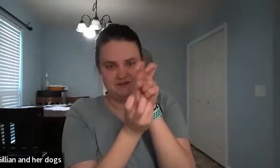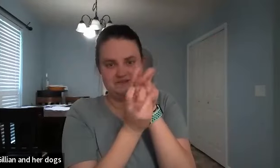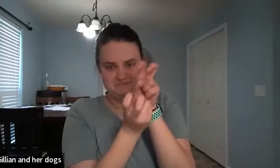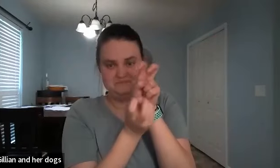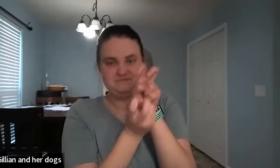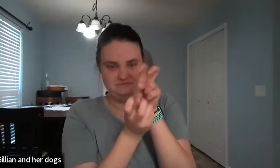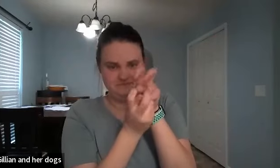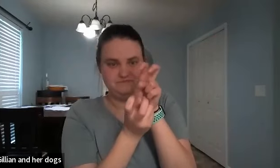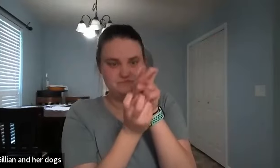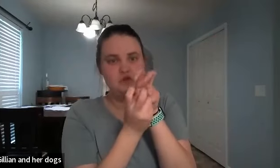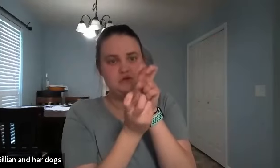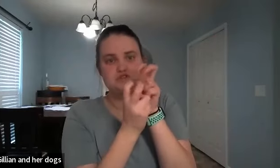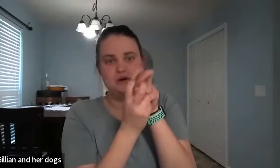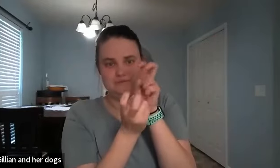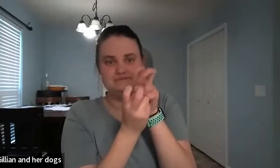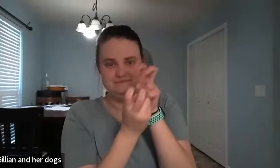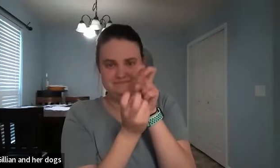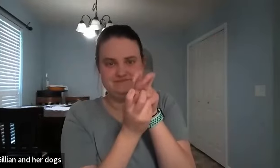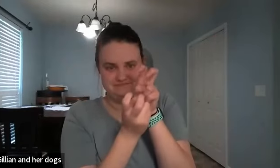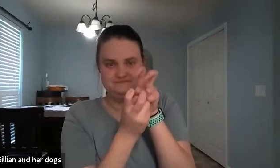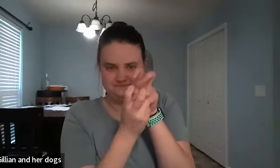chipmunk or squirrel.